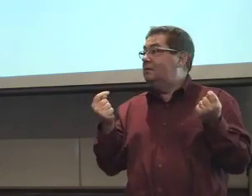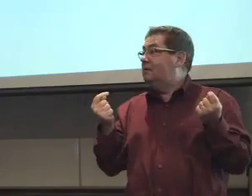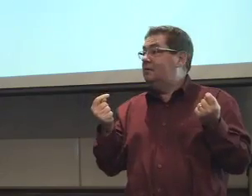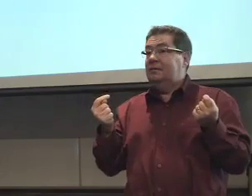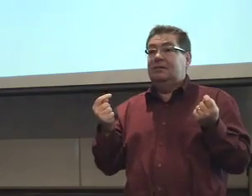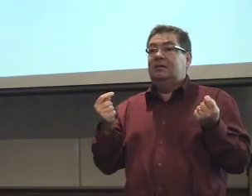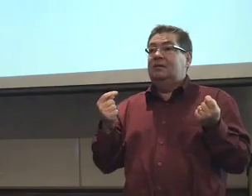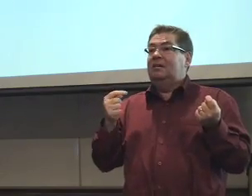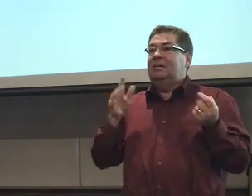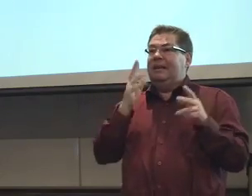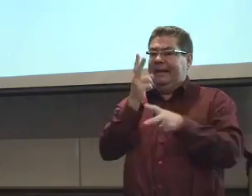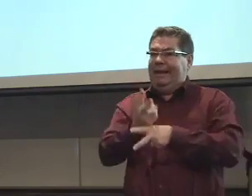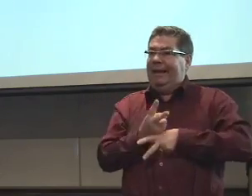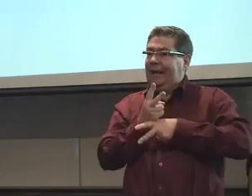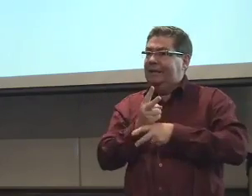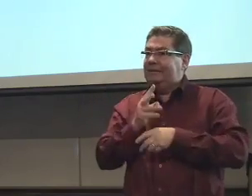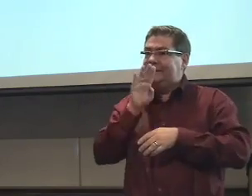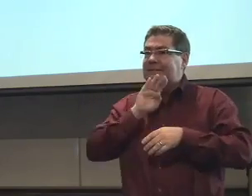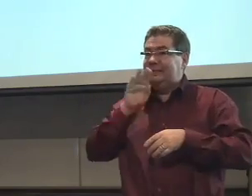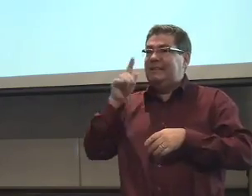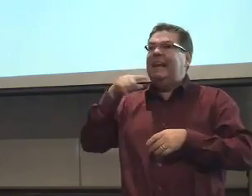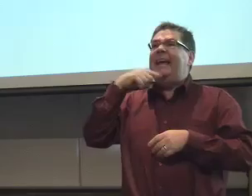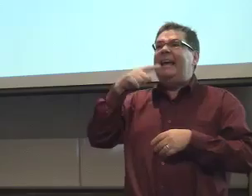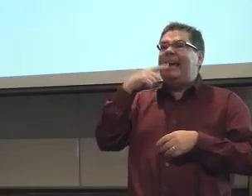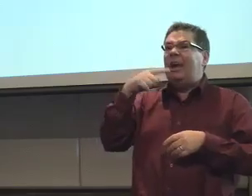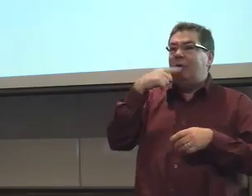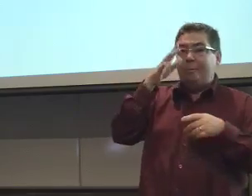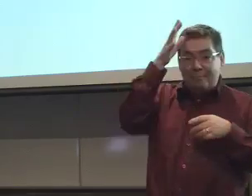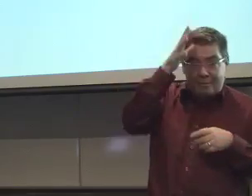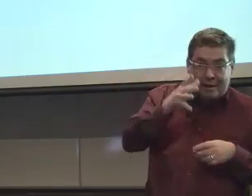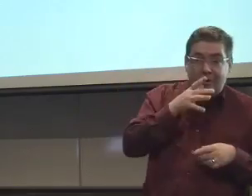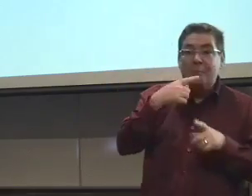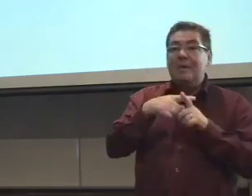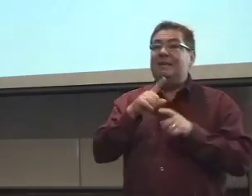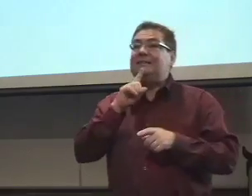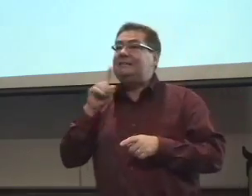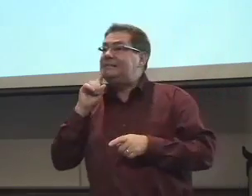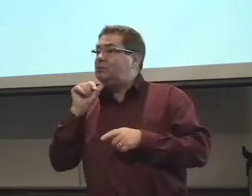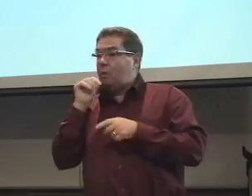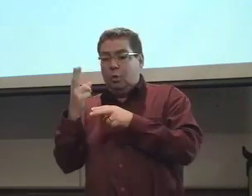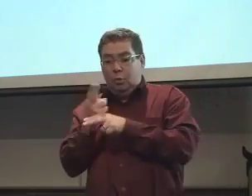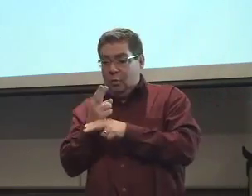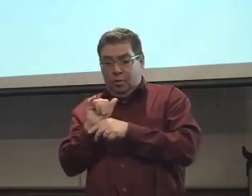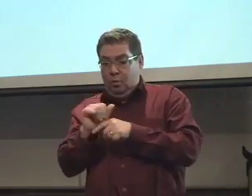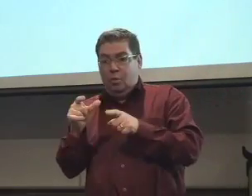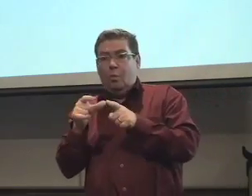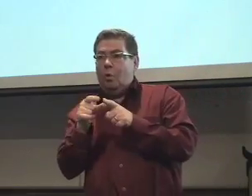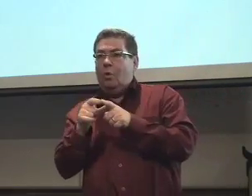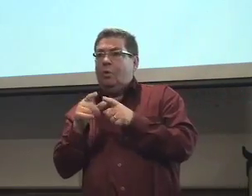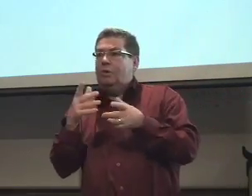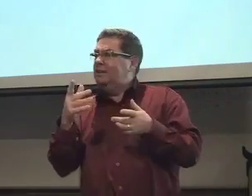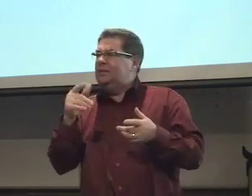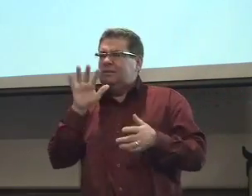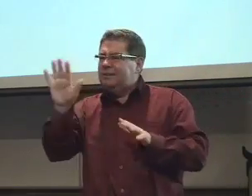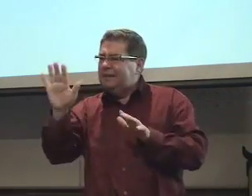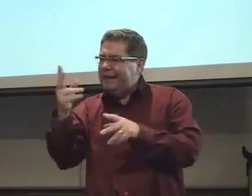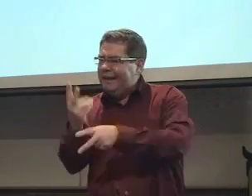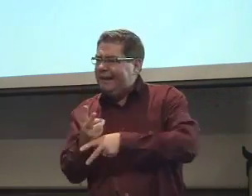don't eat so, I mean, hearing parents and deaf parents do, too. They don't use these words. They will say, don't eat so much. Don't fill